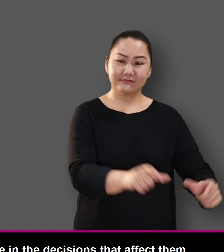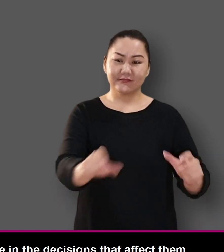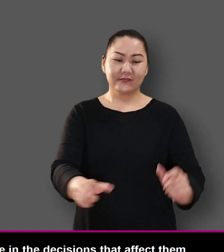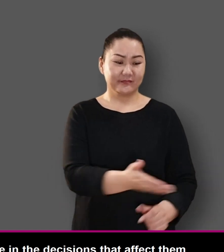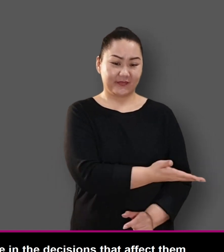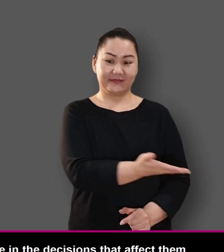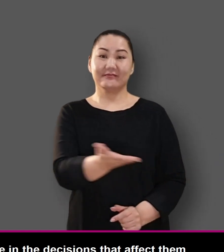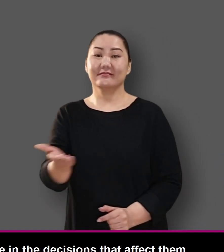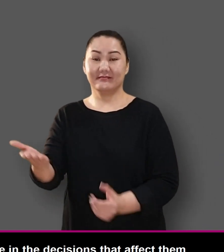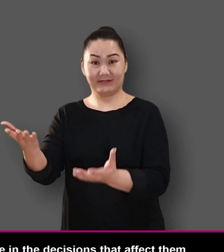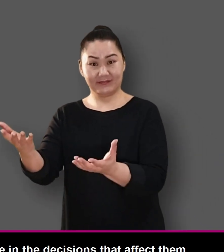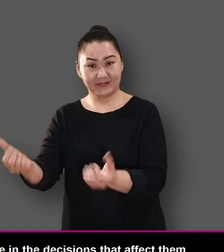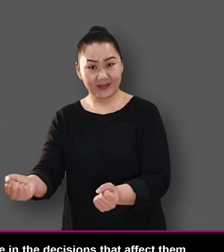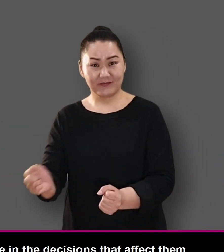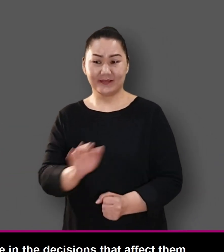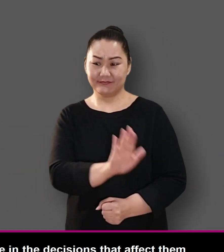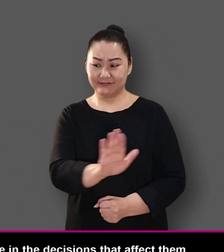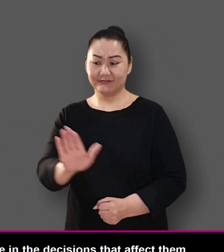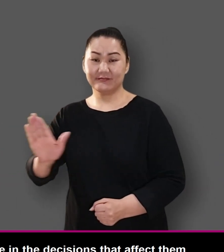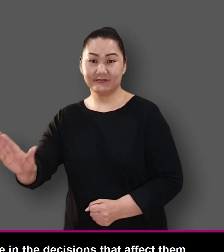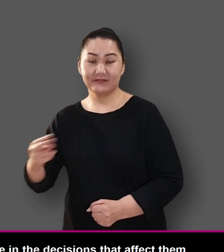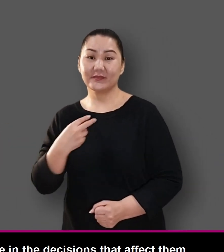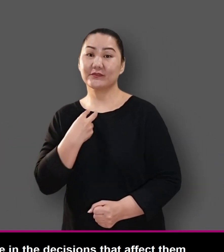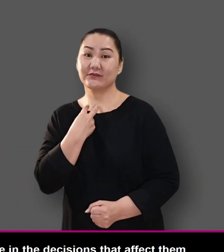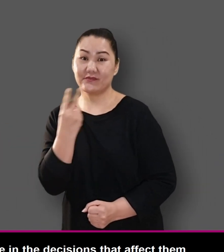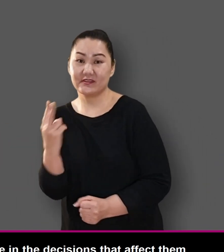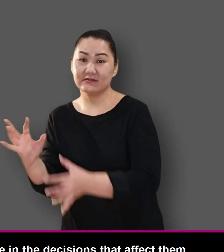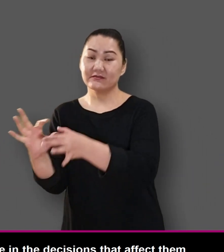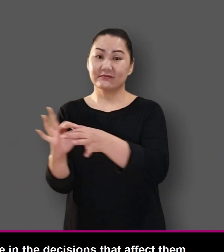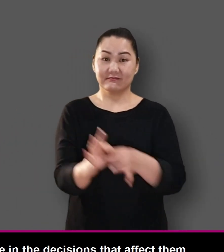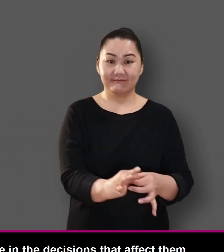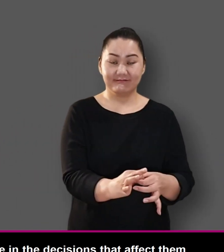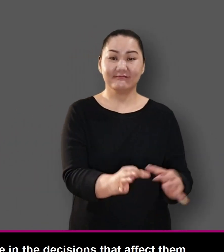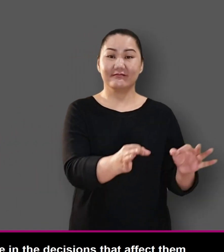ensuring people have a voice in the decisions that affect them,